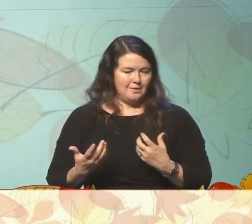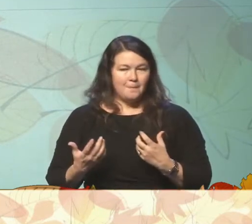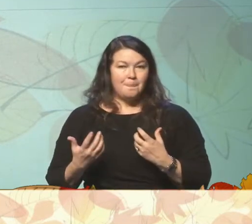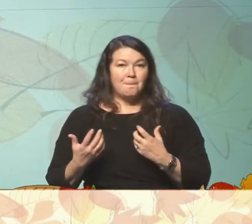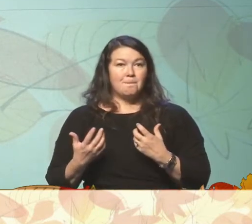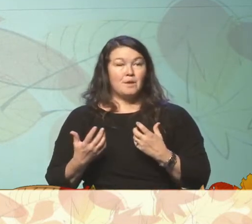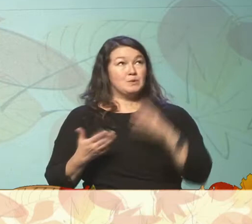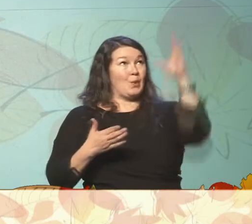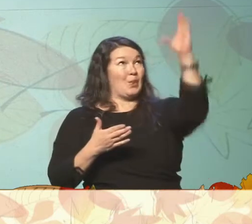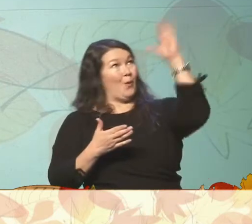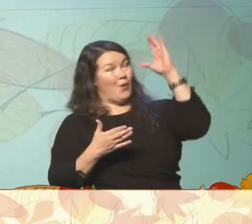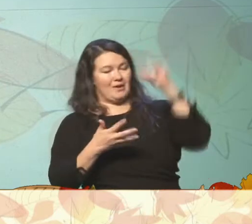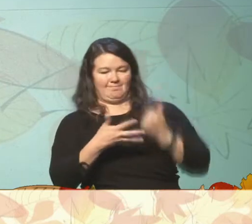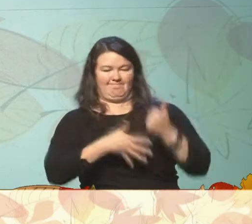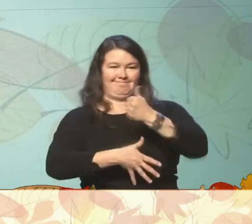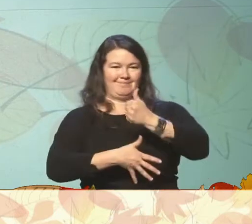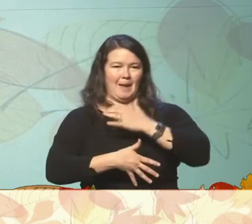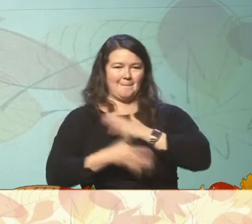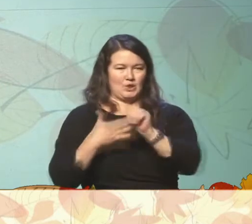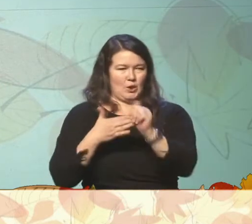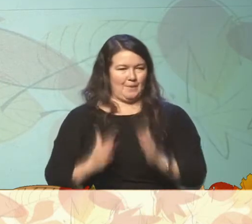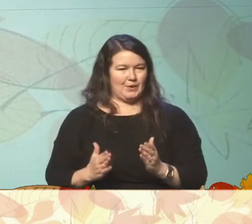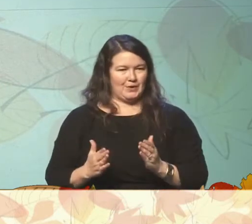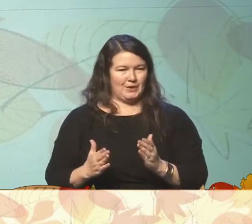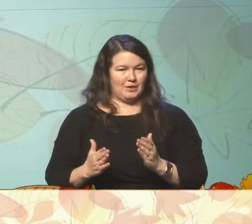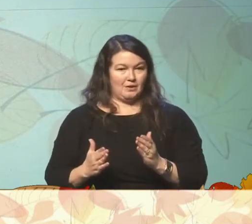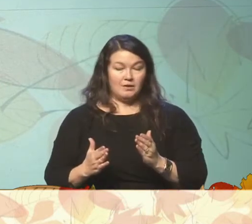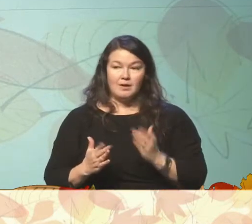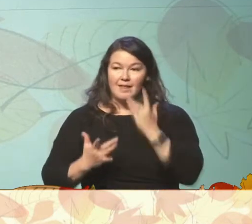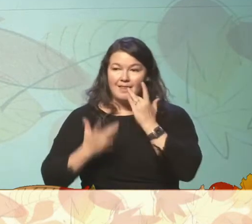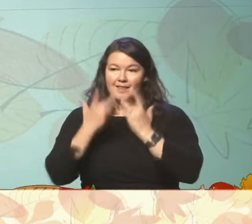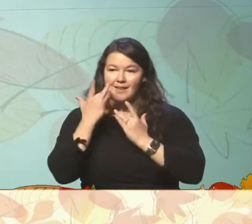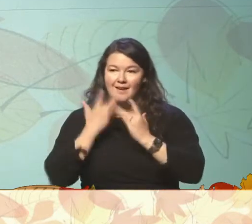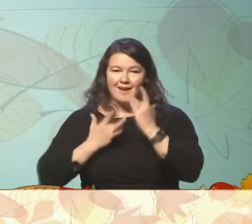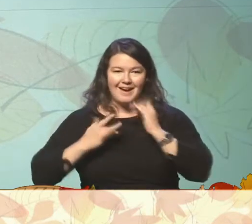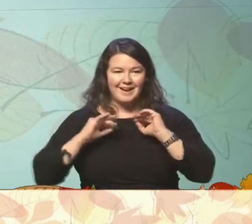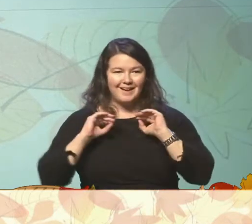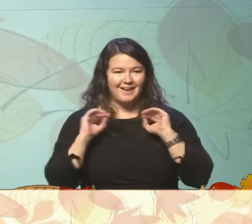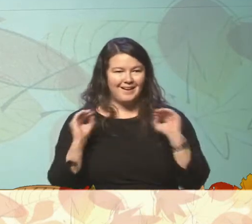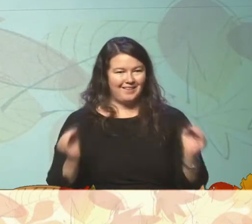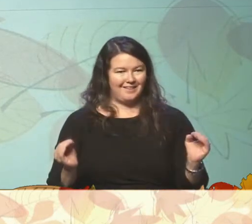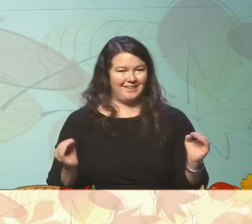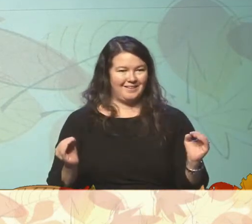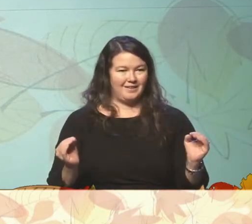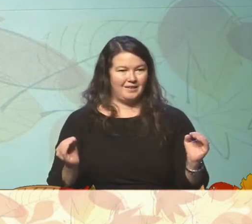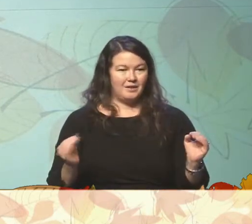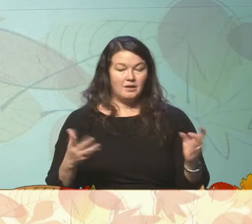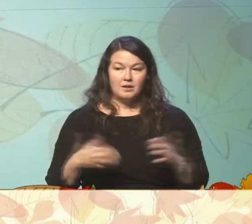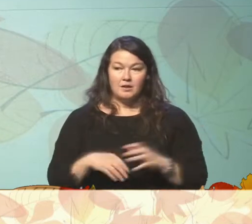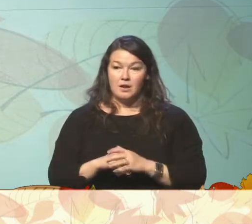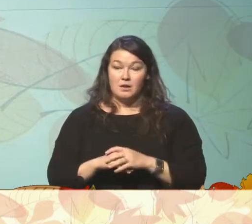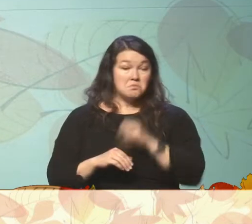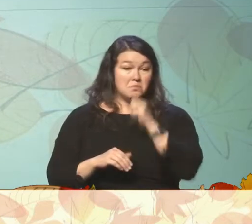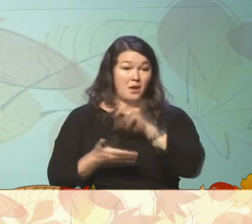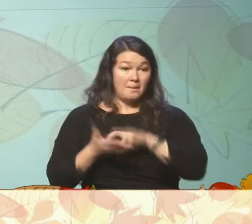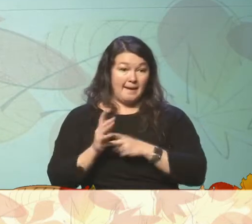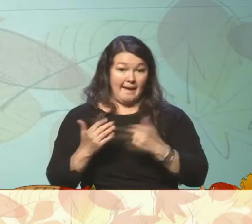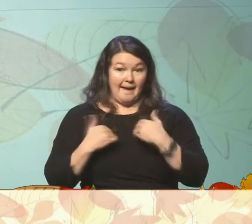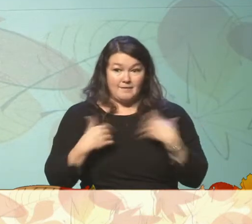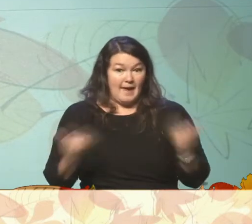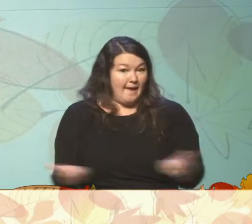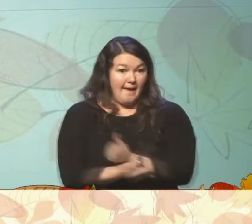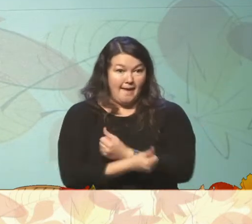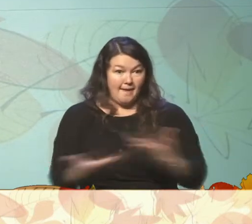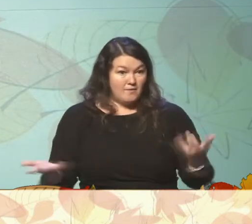my shepherd. And then it makes this statement, I don't lack anything. Now, this isn't this idea necessarily that, oh, I've got everything I ever